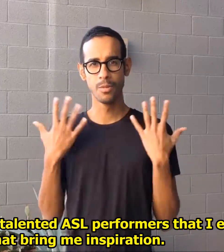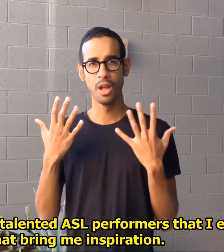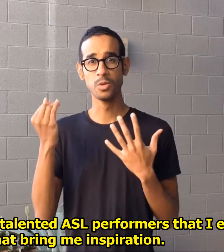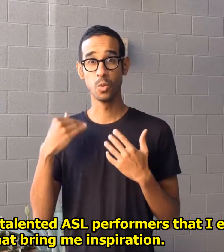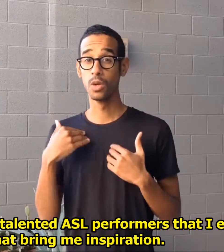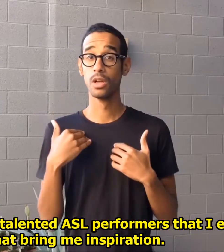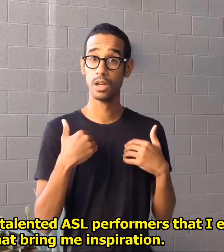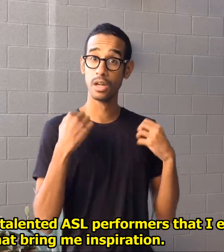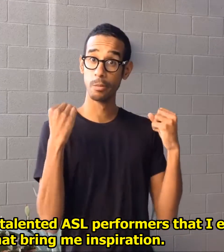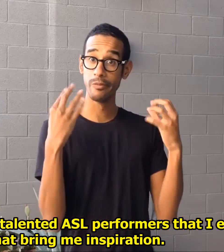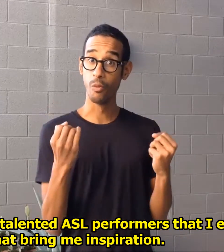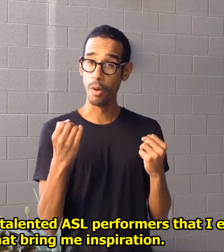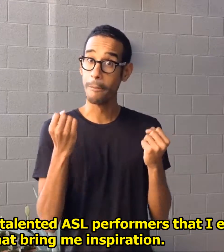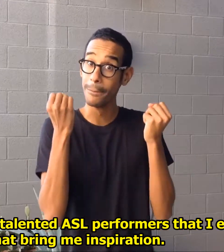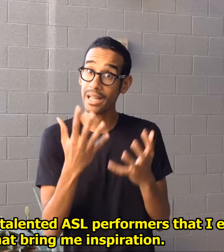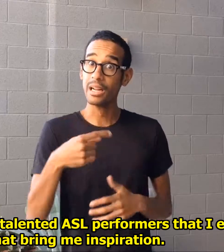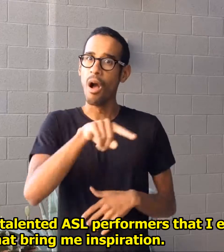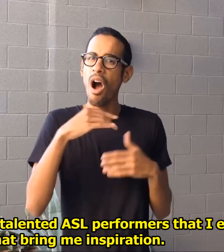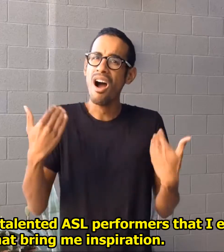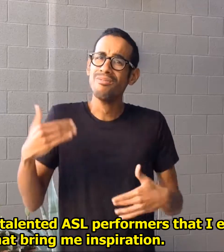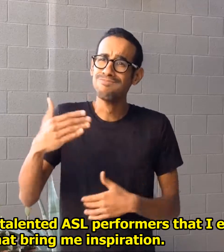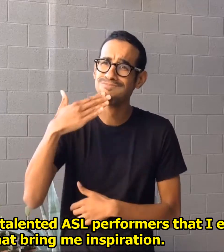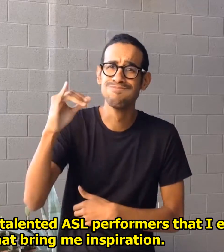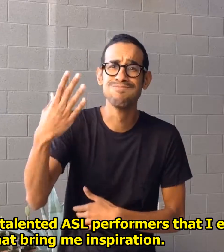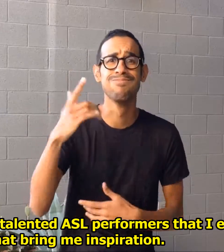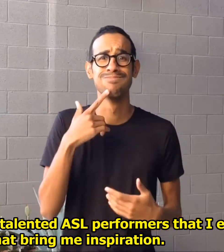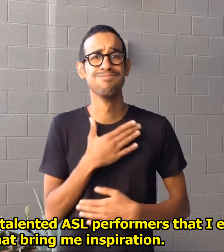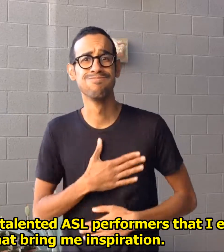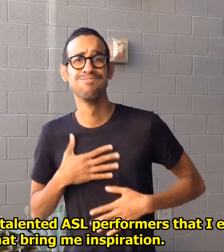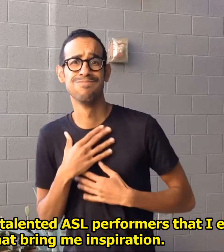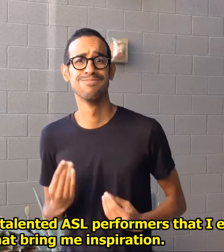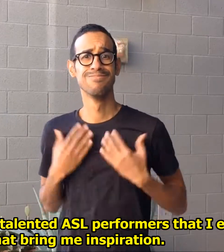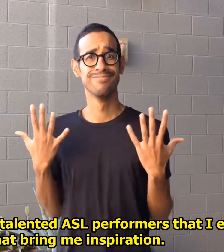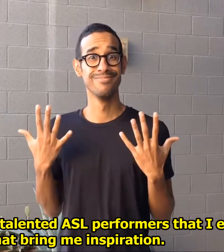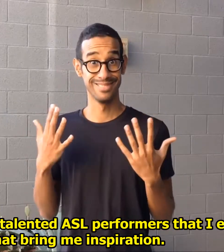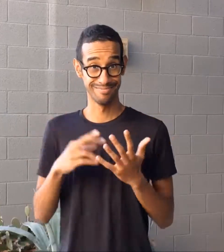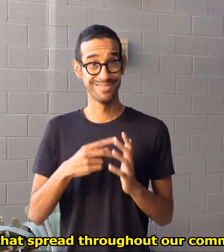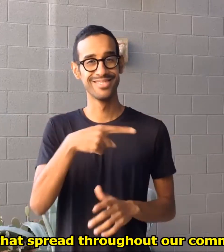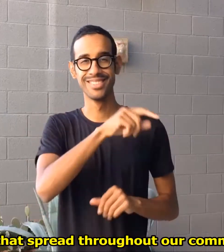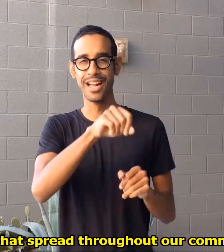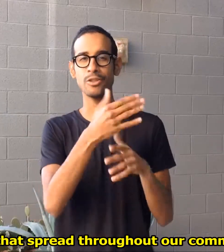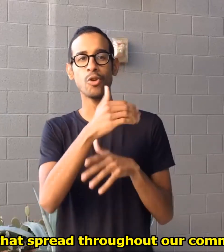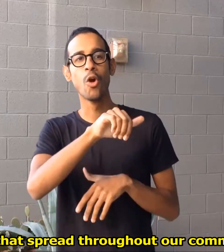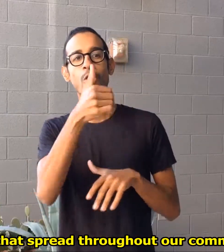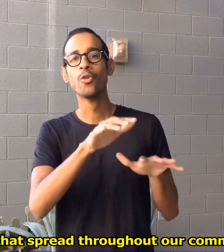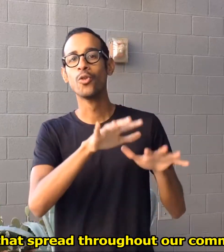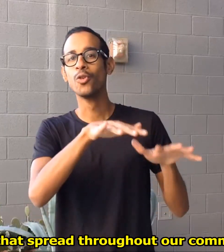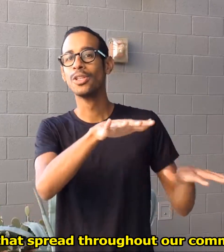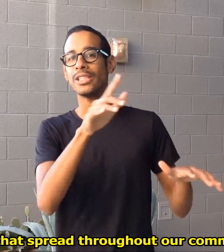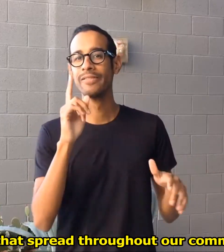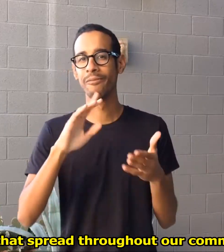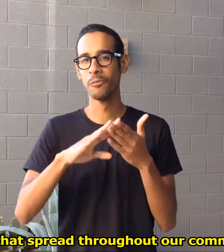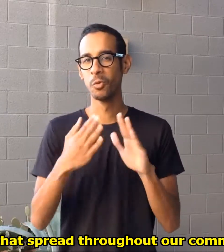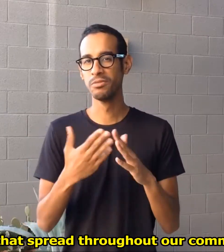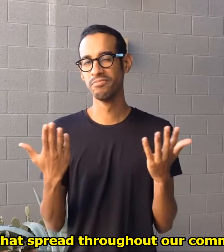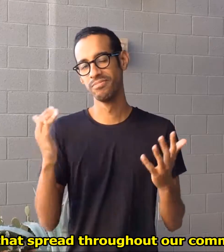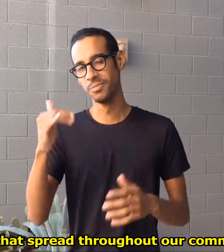many talented ASL performers that I enjoy and that bring me inspiration. I wanted to see that spread throughout our community.